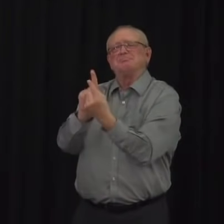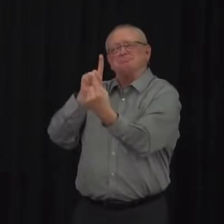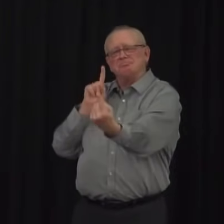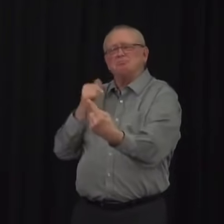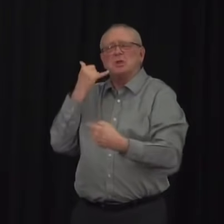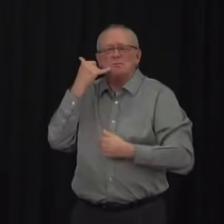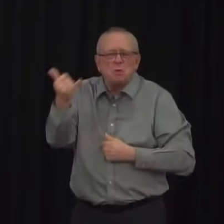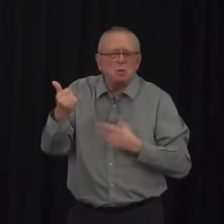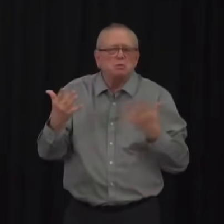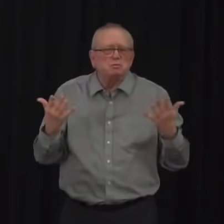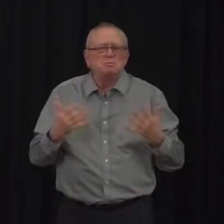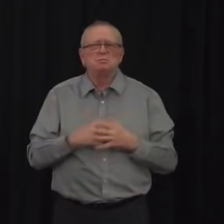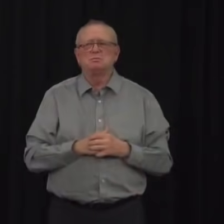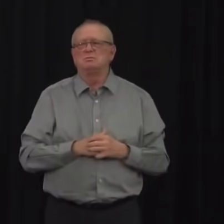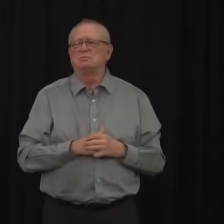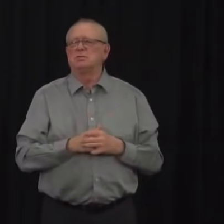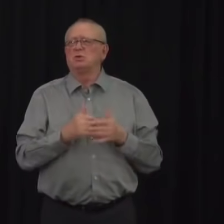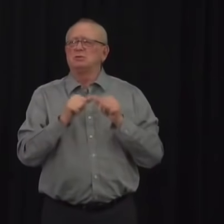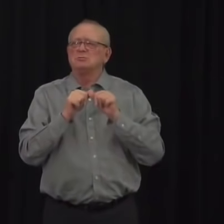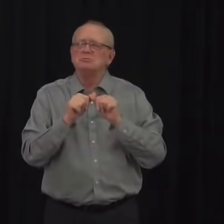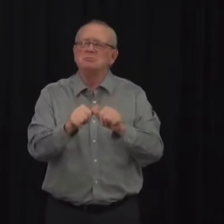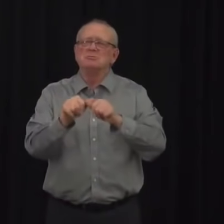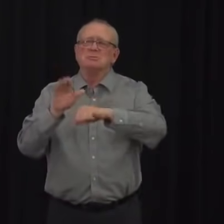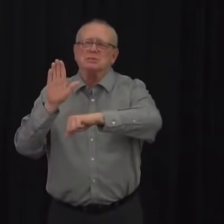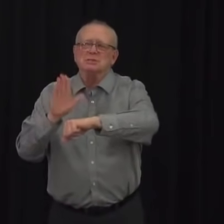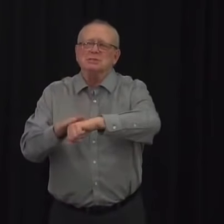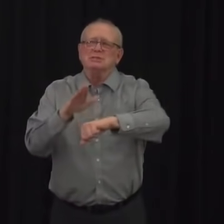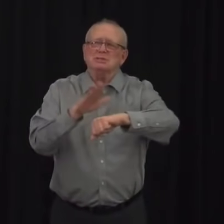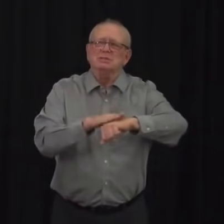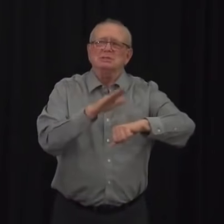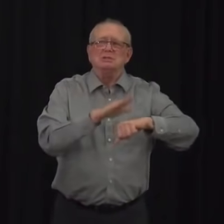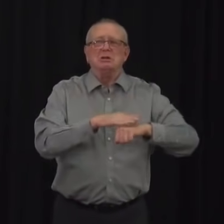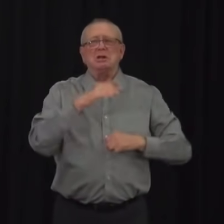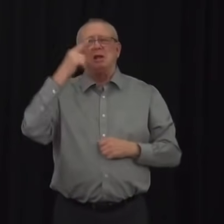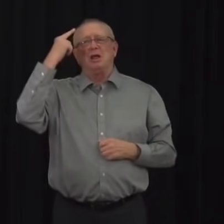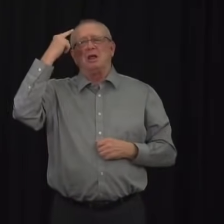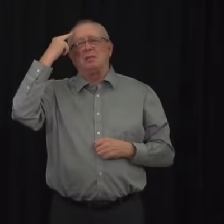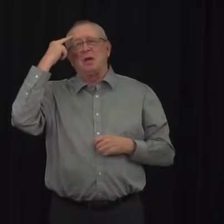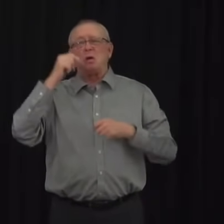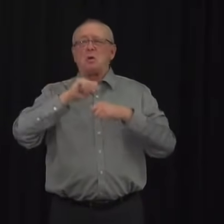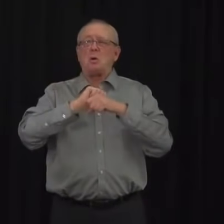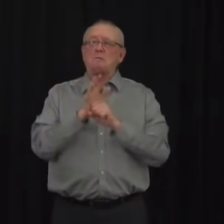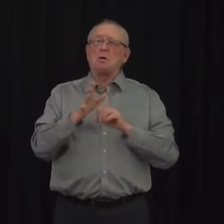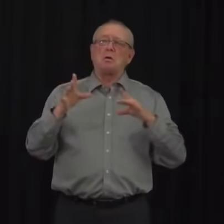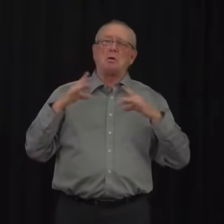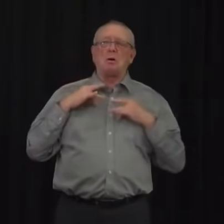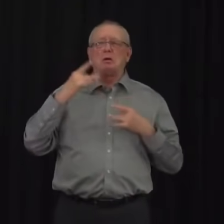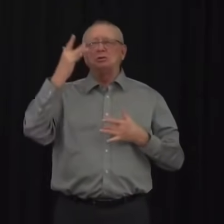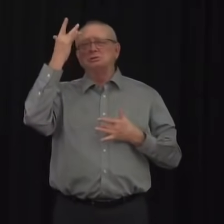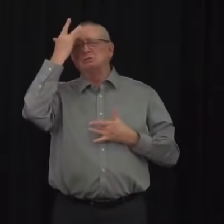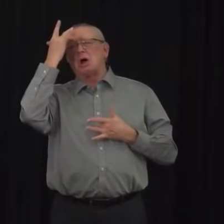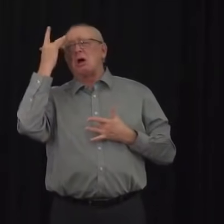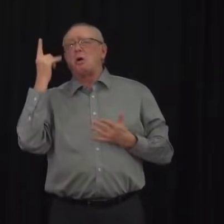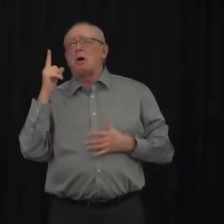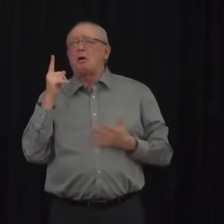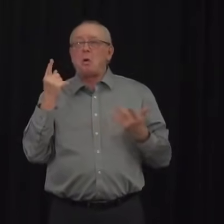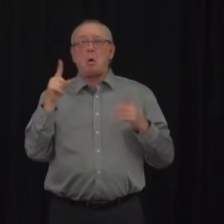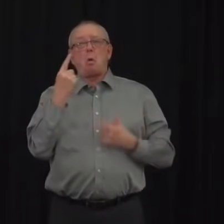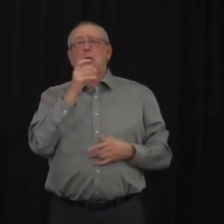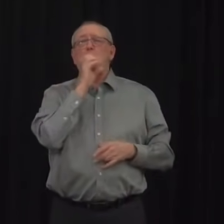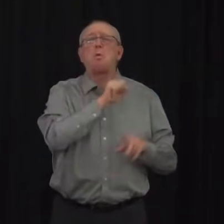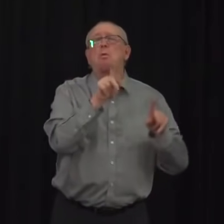Severe outcomes are not limited just to those already at the very end of their lives, and it is a mistake to think